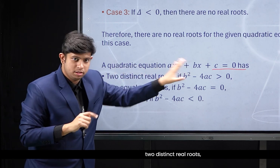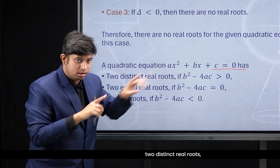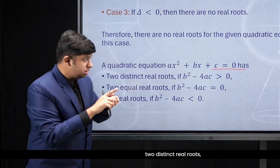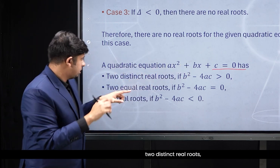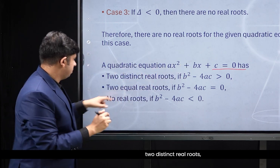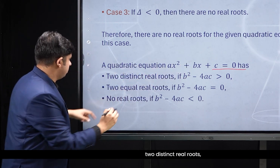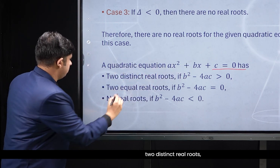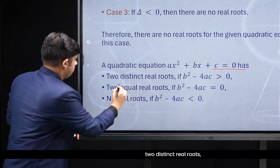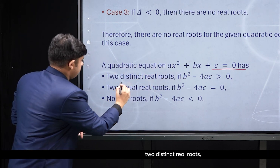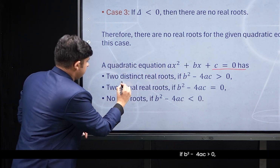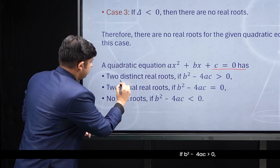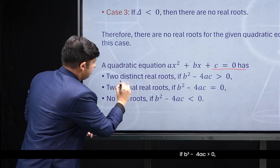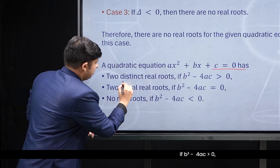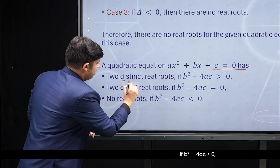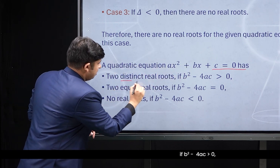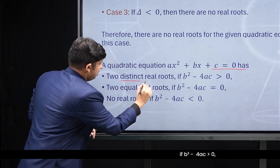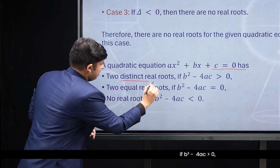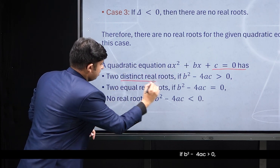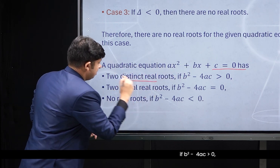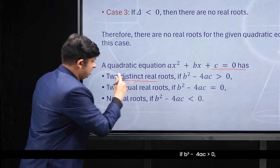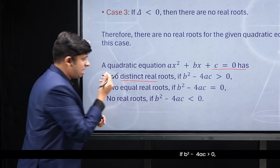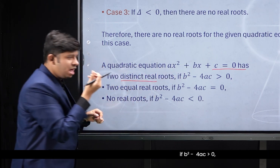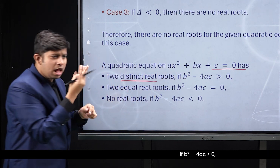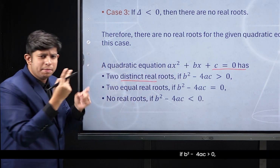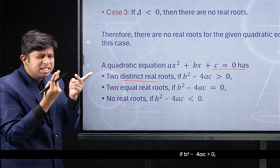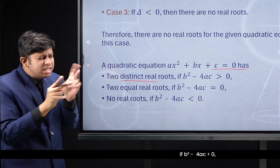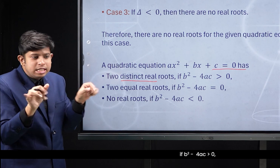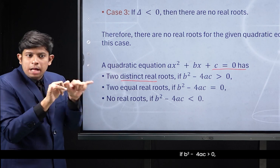two distinct real roots if b square minus 4ac is greater than 0.